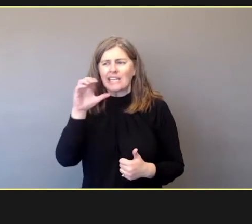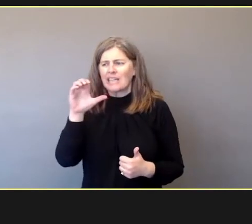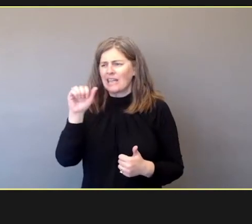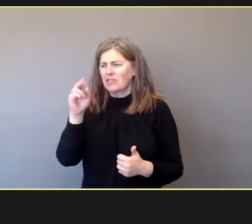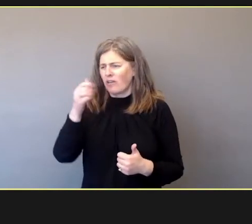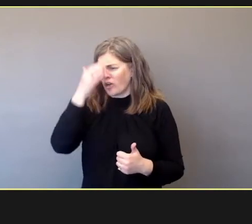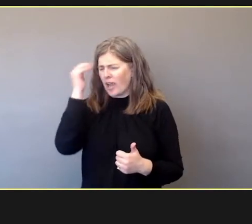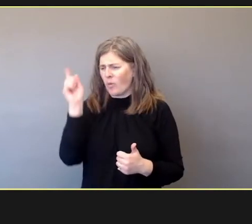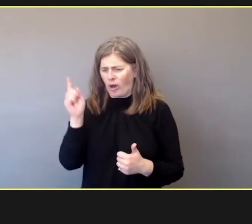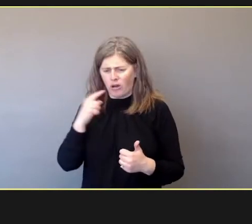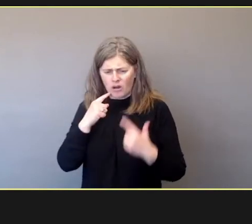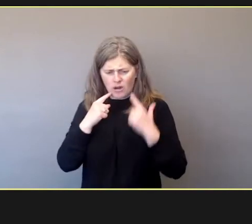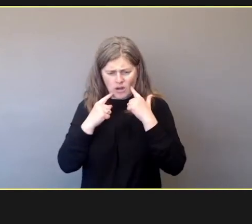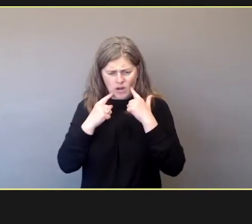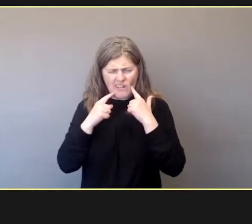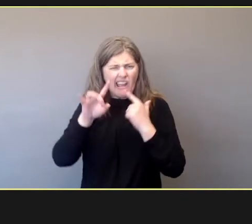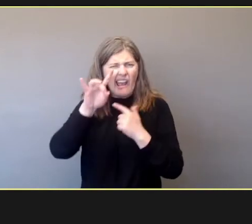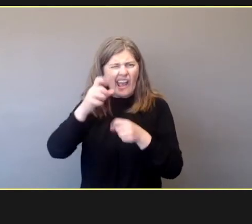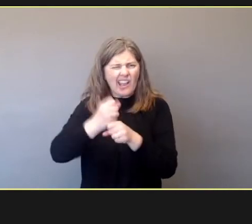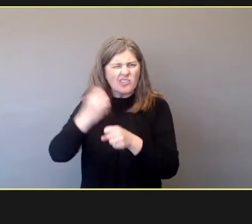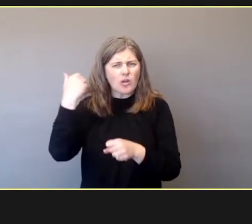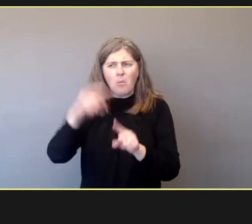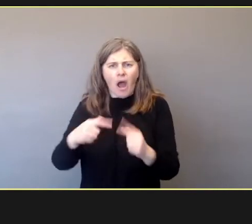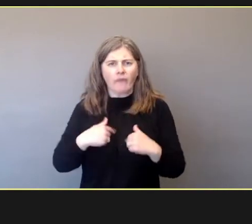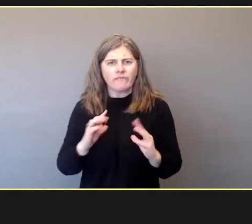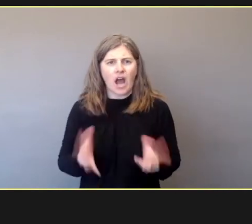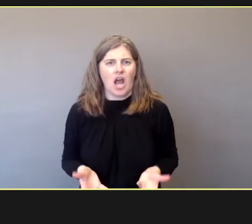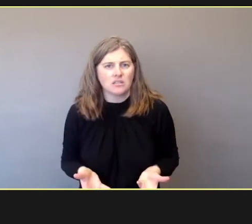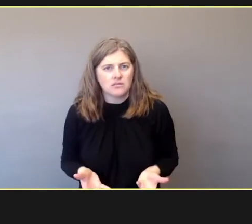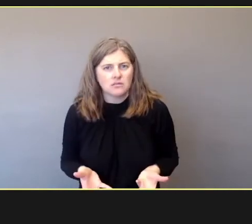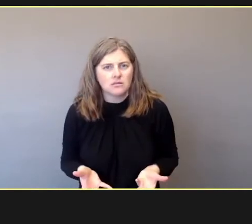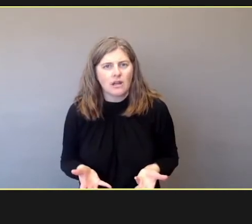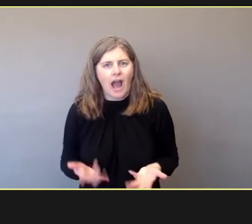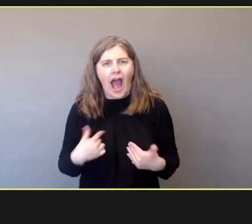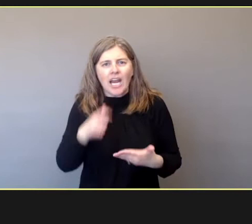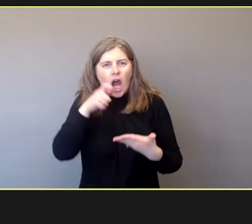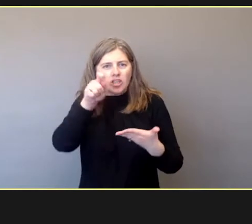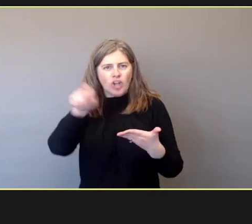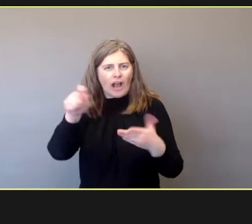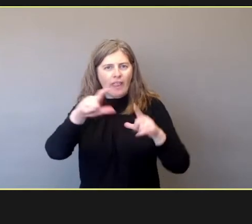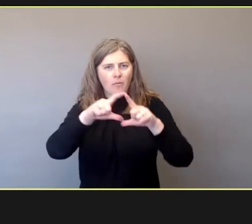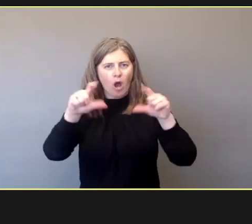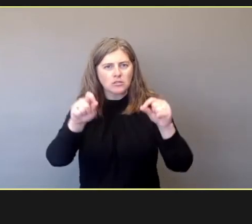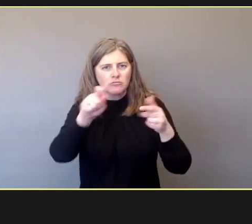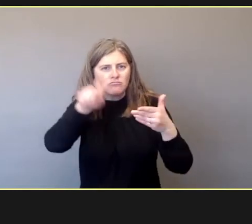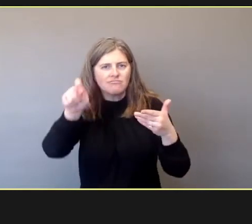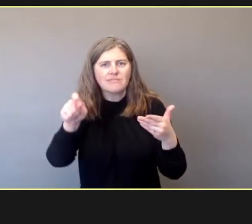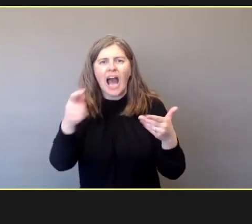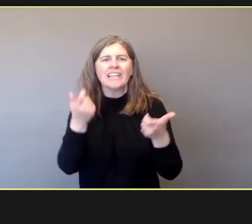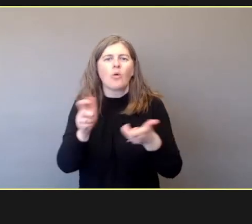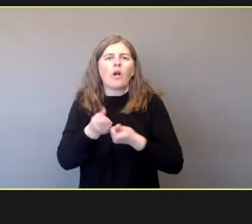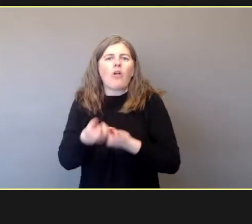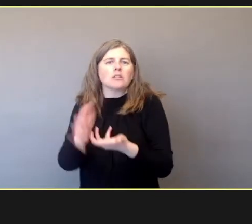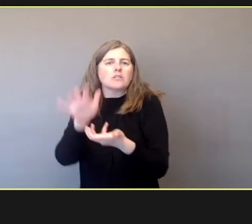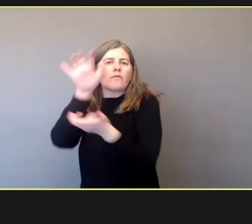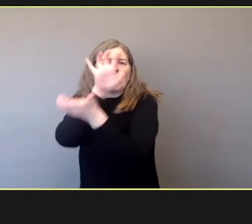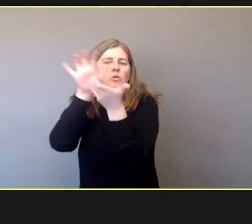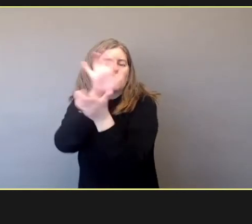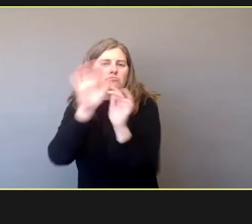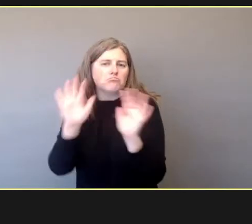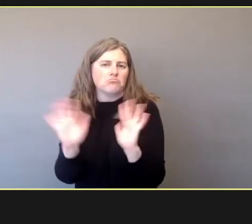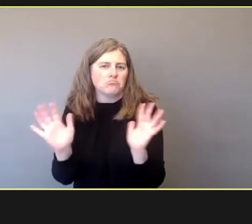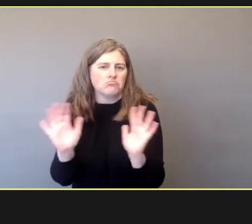face, you know, 8 years ago, but I'm fine. I didn't check that box. We didn't want to confuse people.